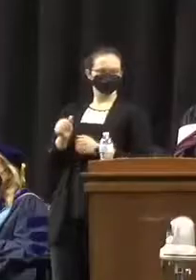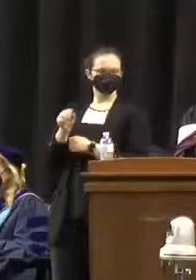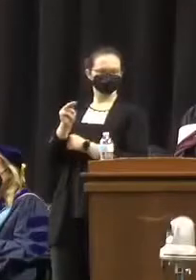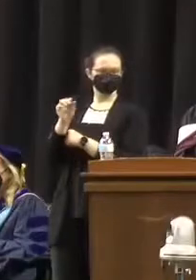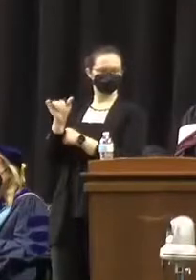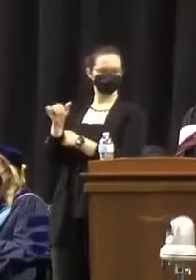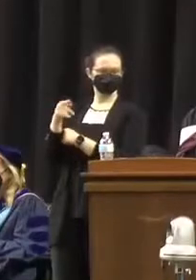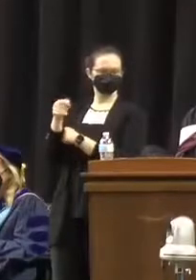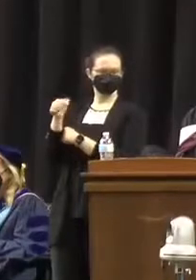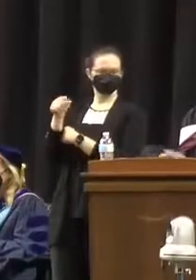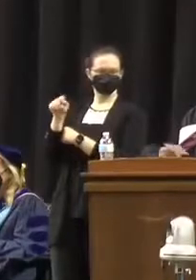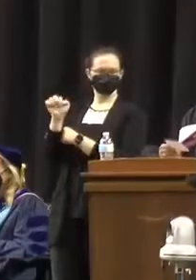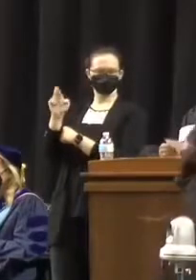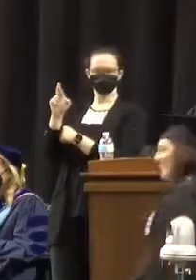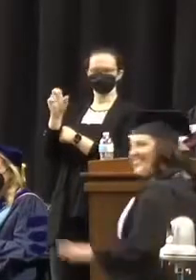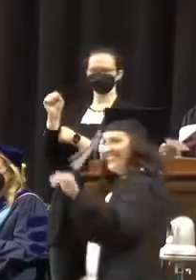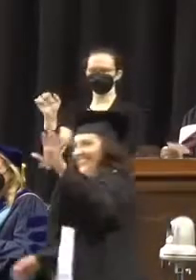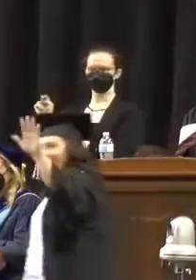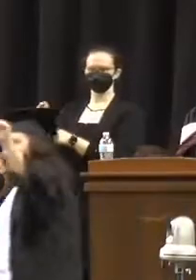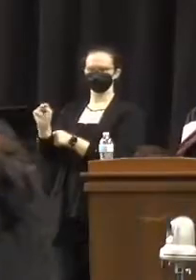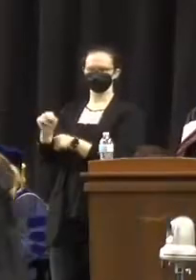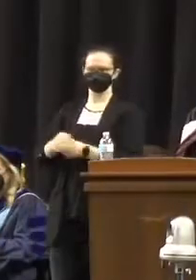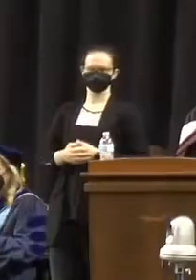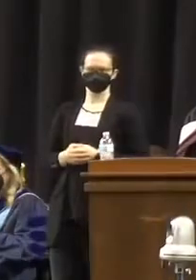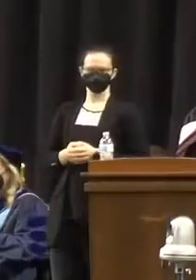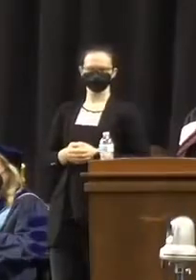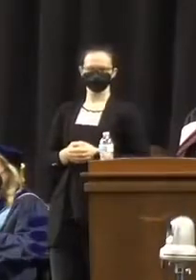Amy Melissa Peterson,